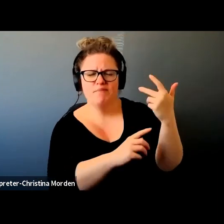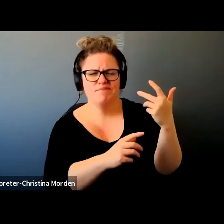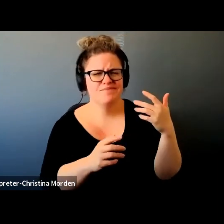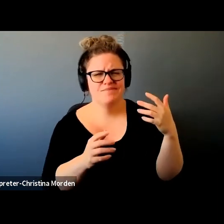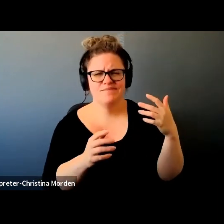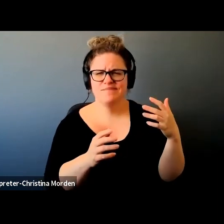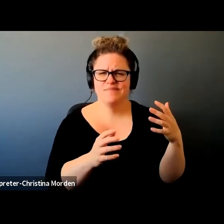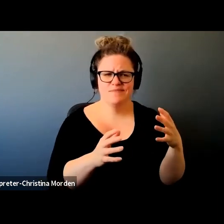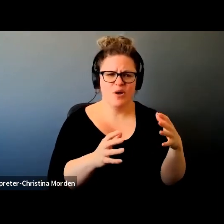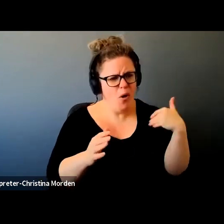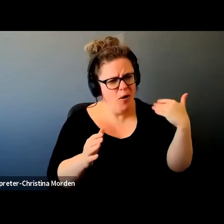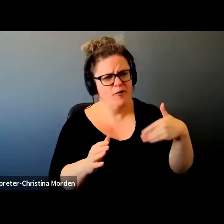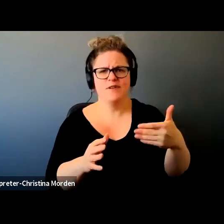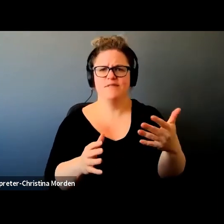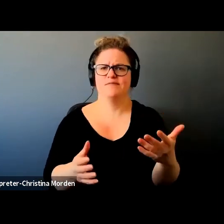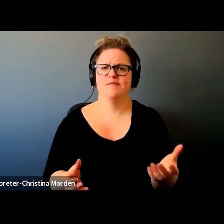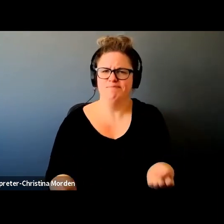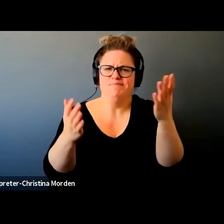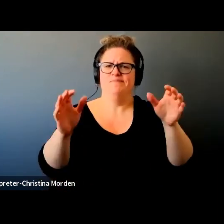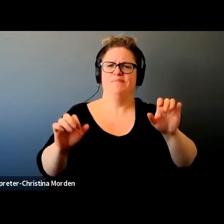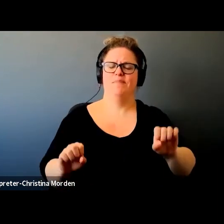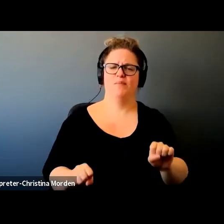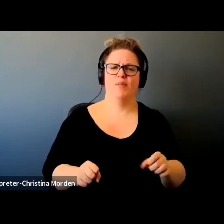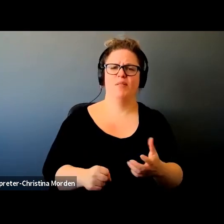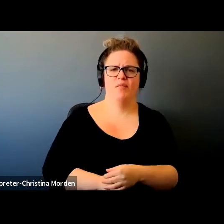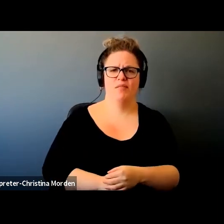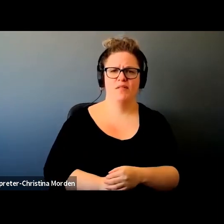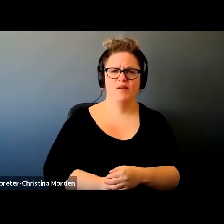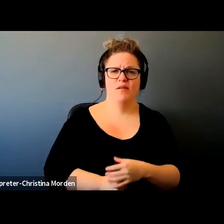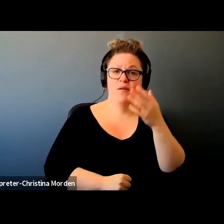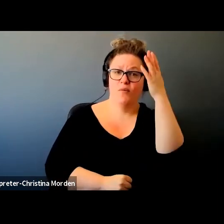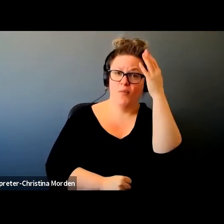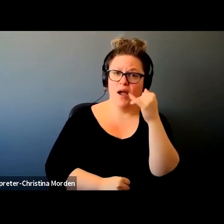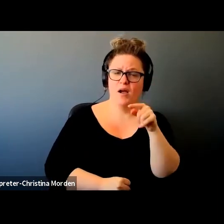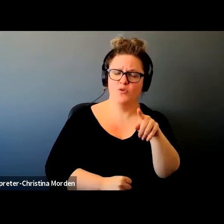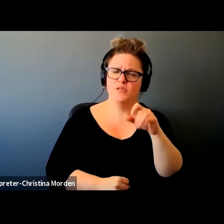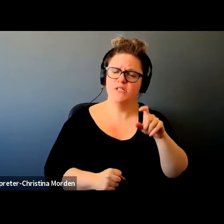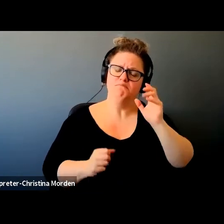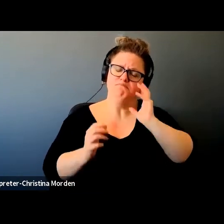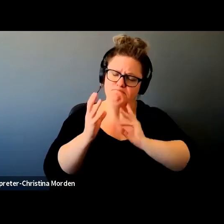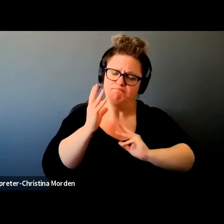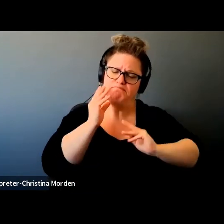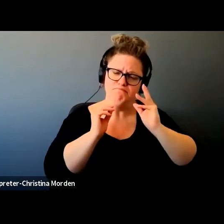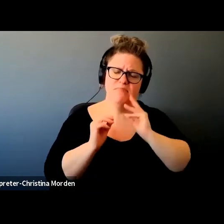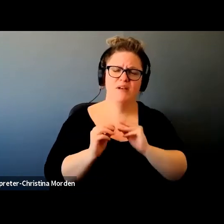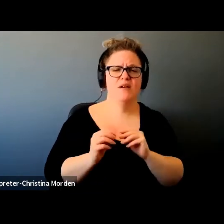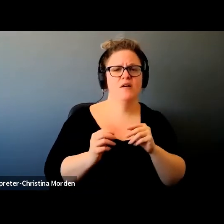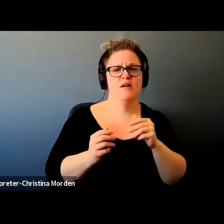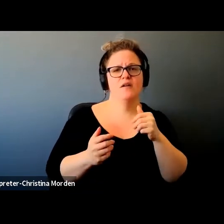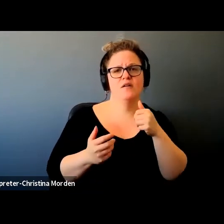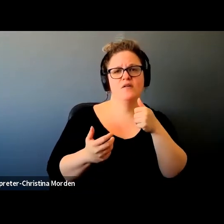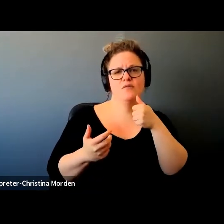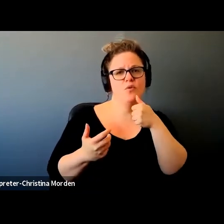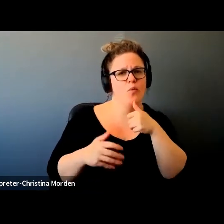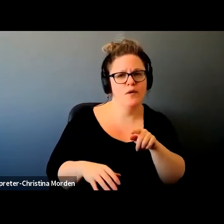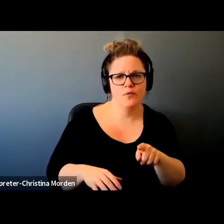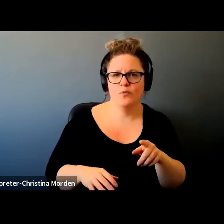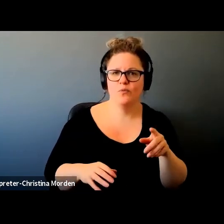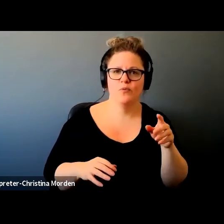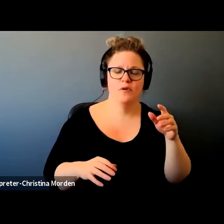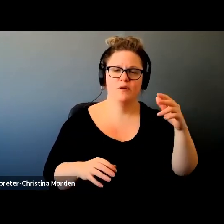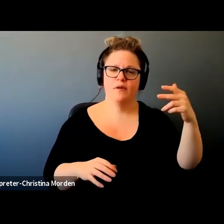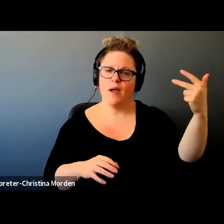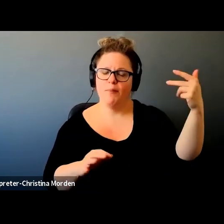you need, as part of what you need as a performer, is to really season yourself so you don't get distracted by the camera or